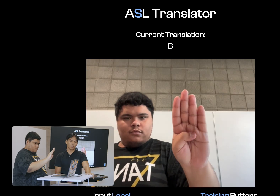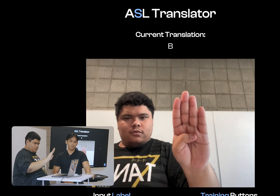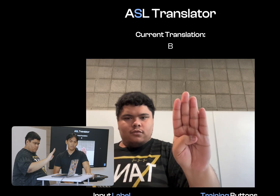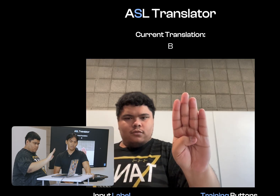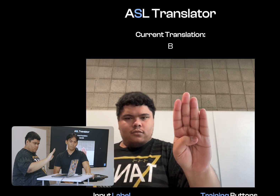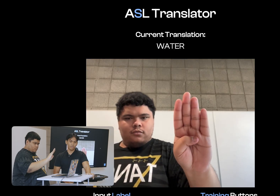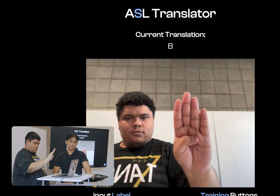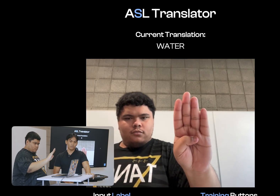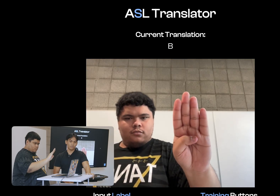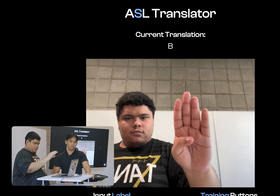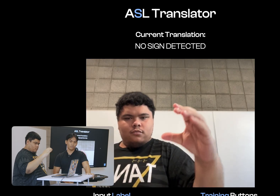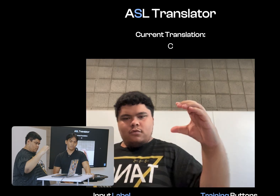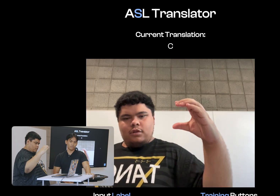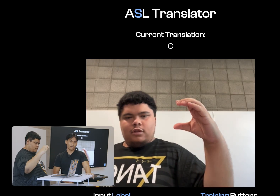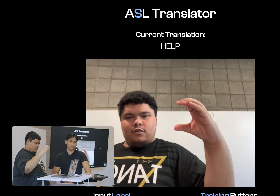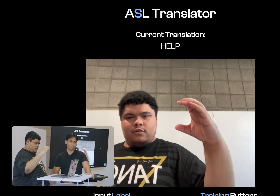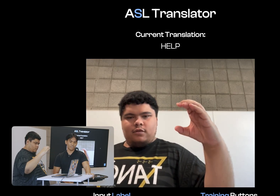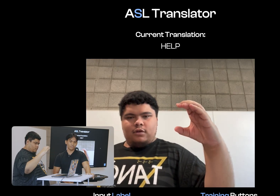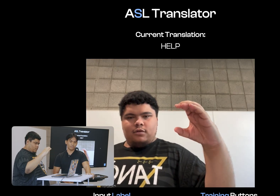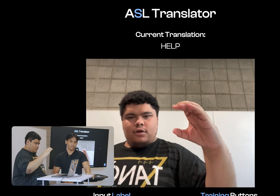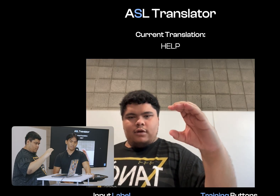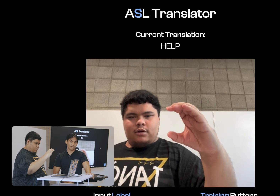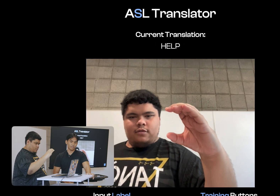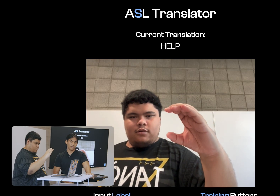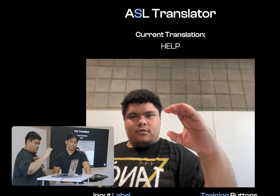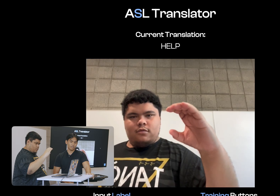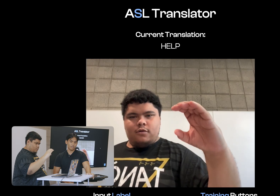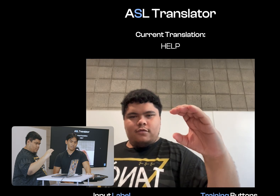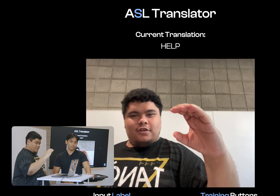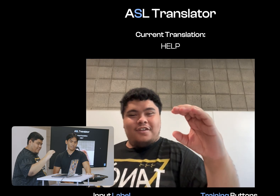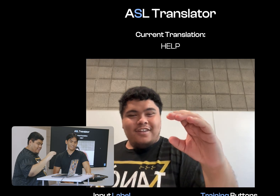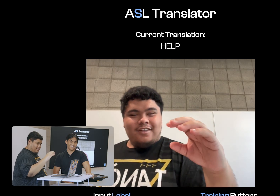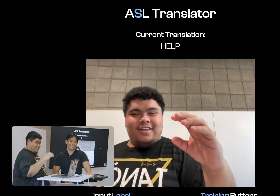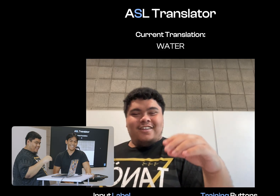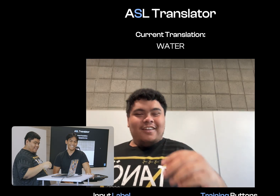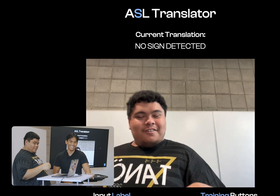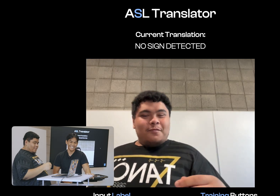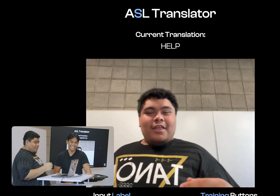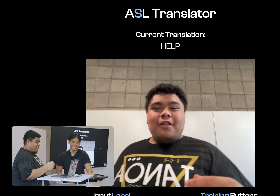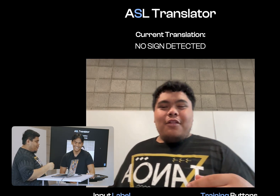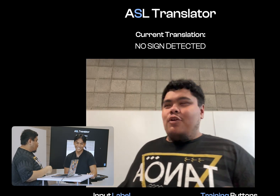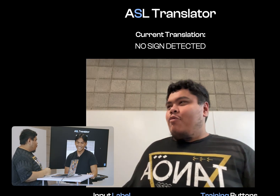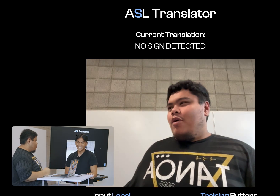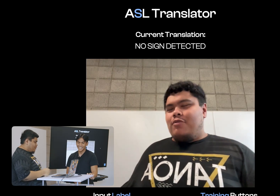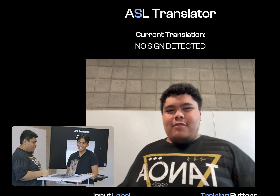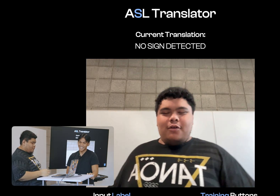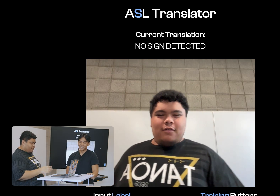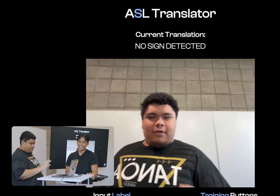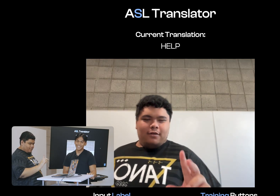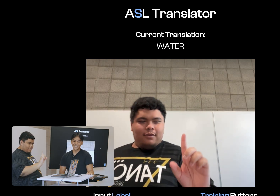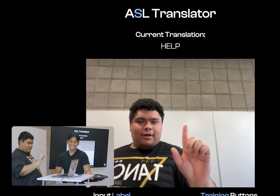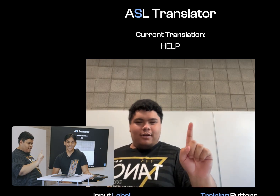screen. B, And then this C. I recognize that. Oh, Oh. I think your program's trying to